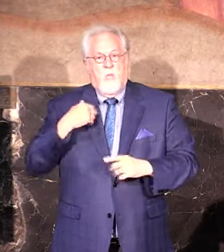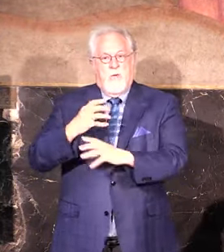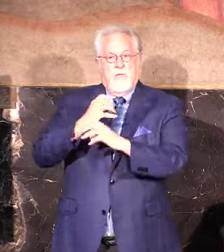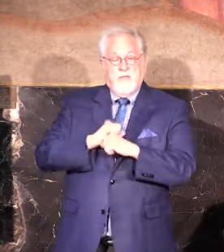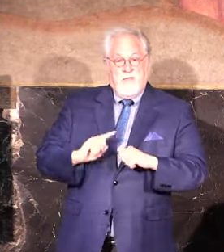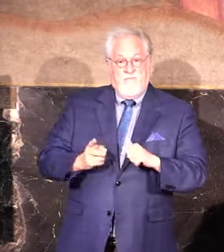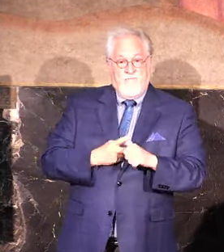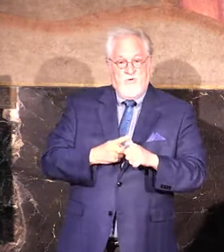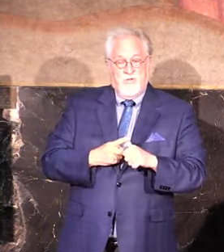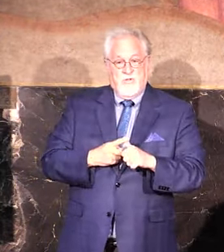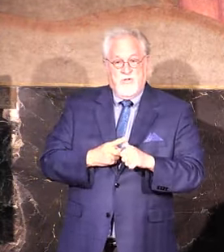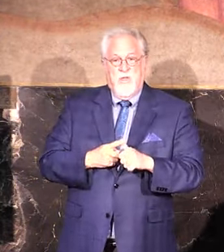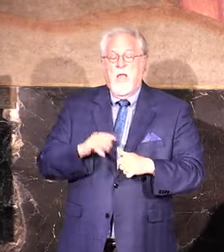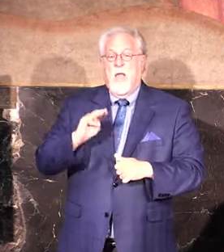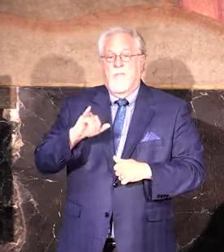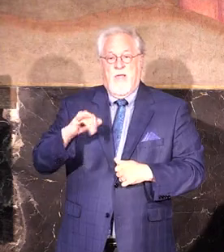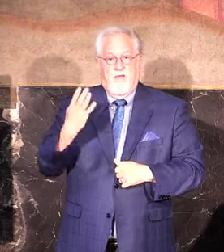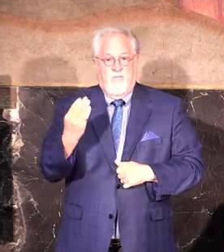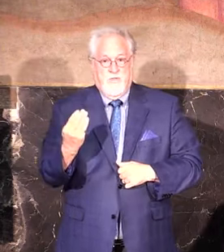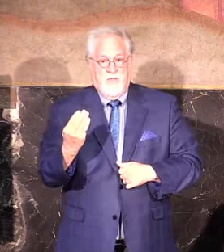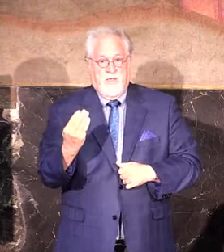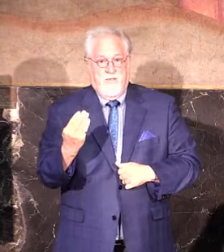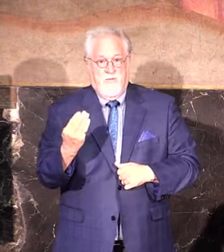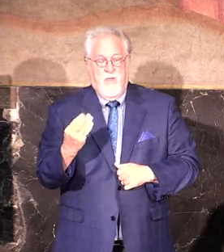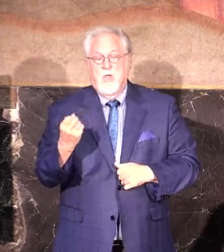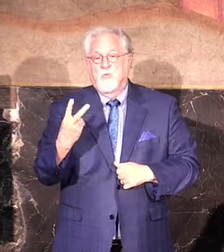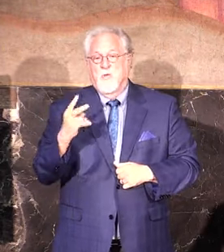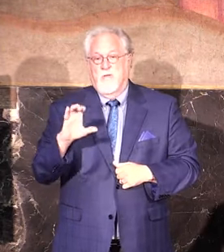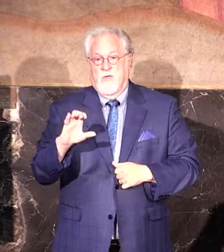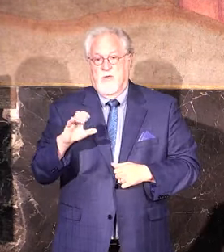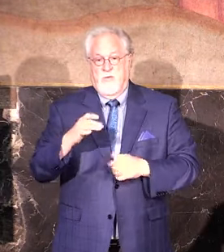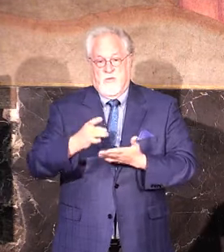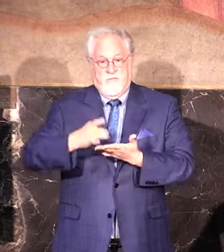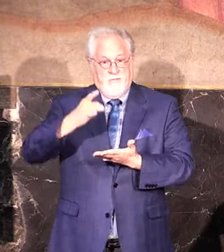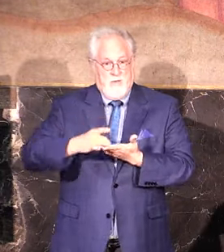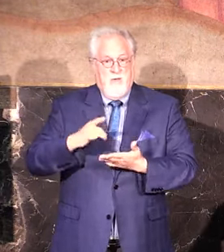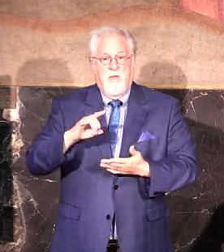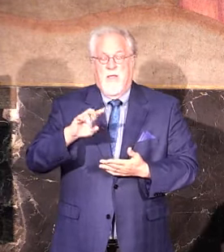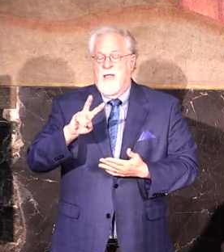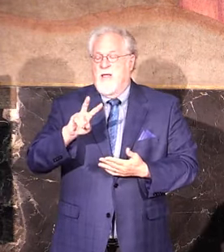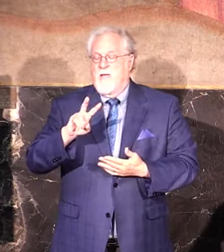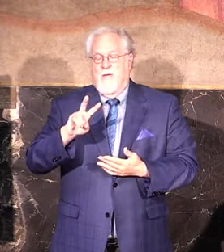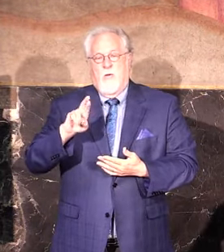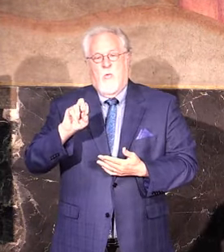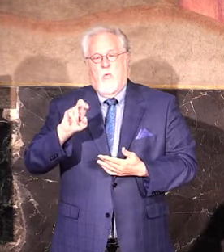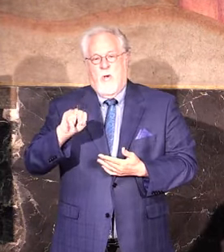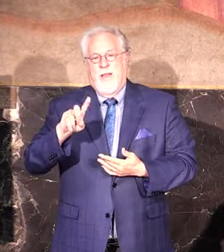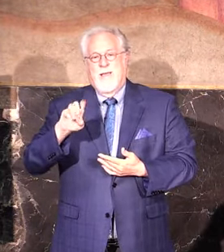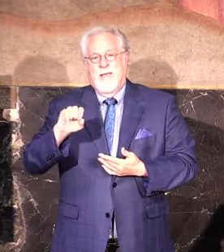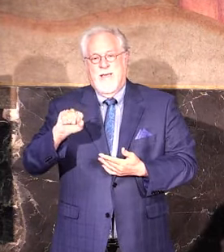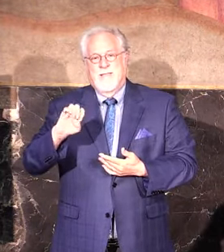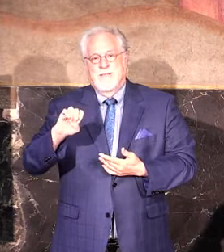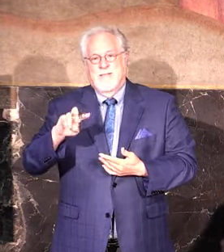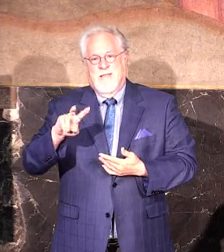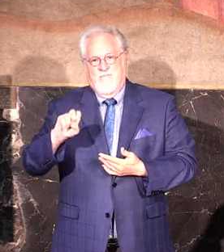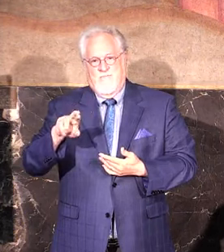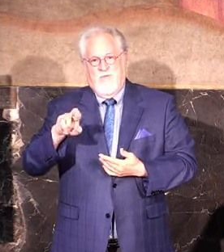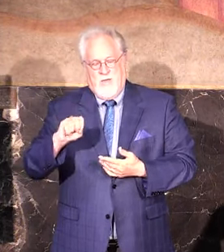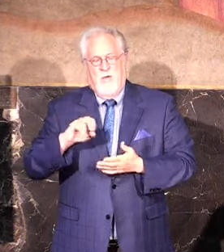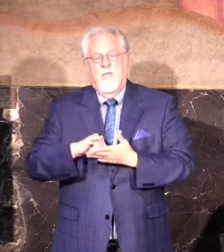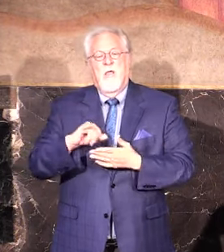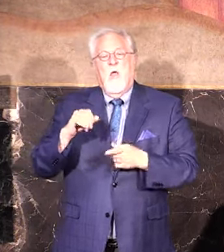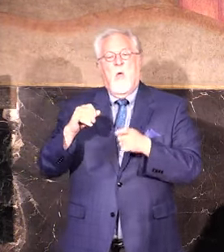the first allocation on May the 14th. It was 1,200 vials of remdesivir. Those 1,200 vials, and